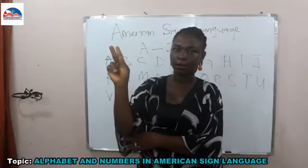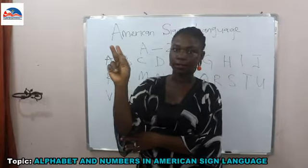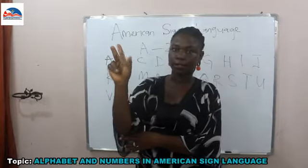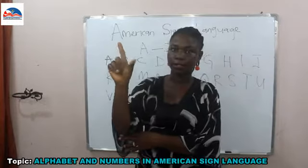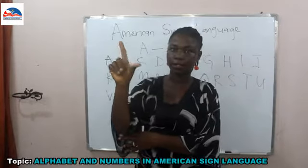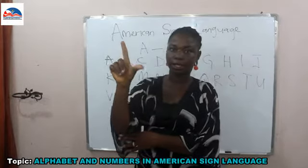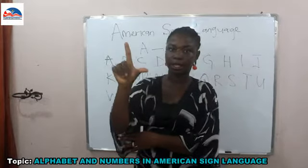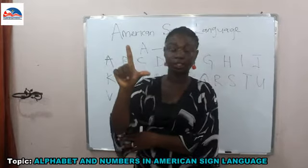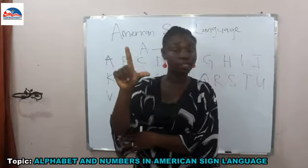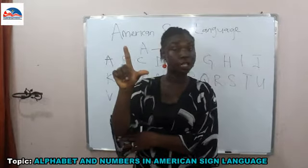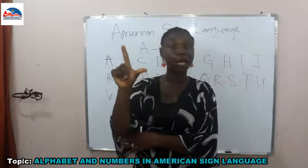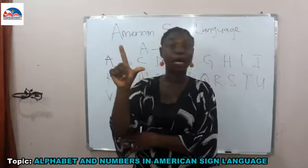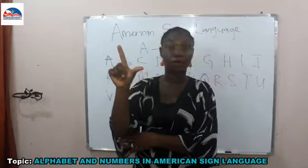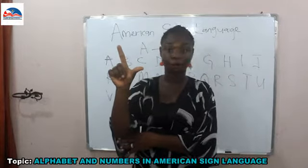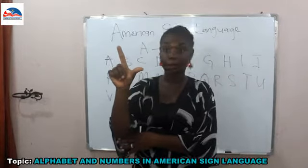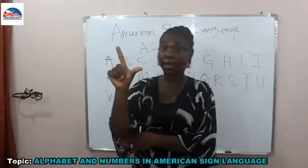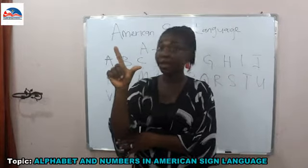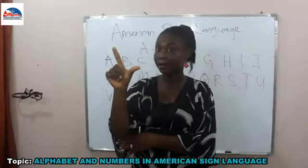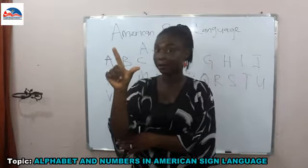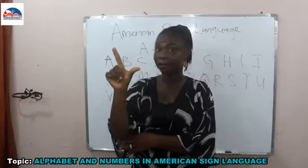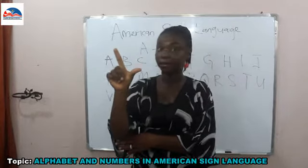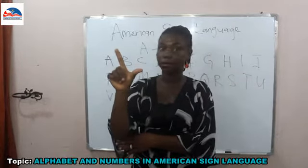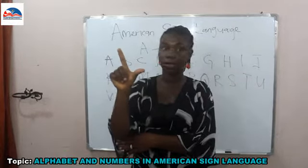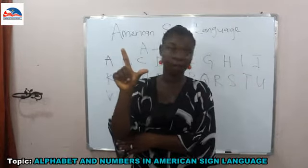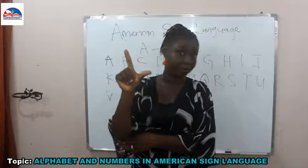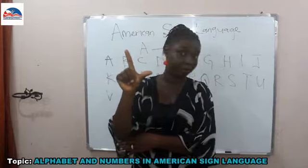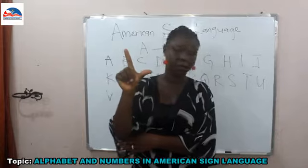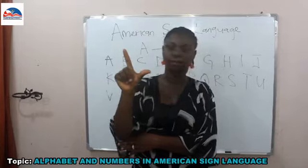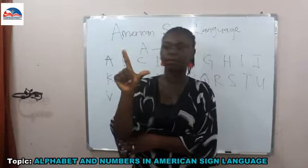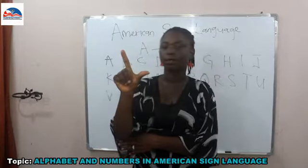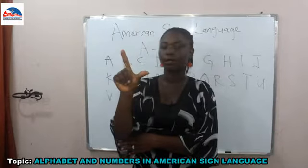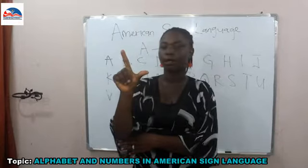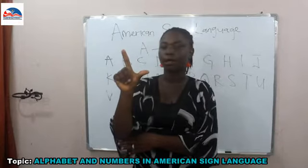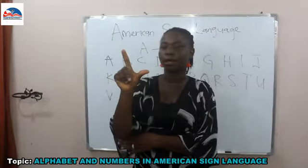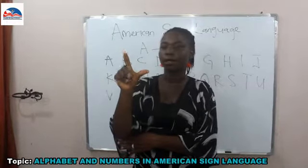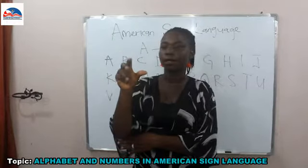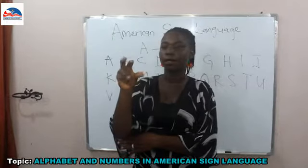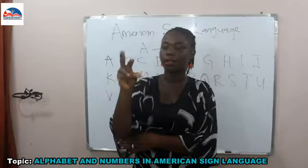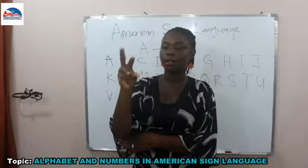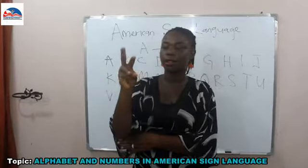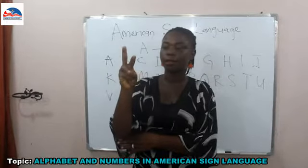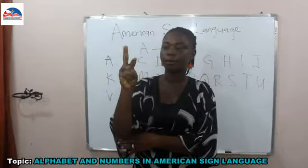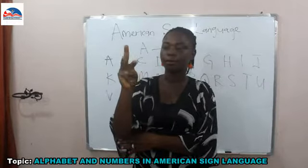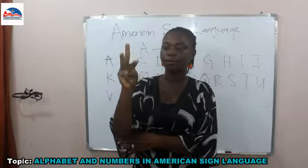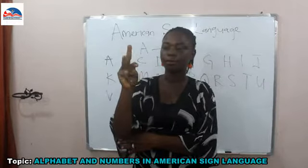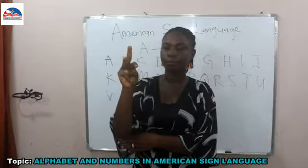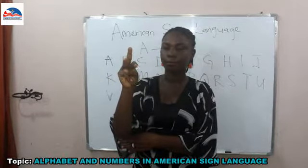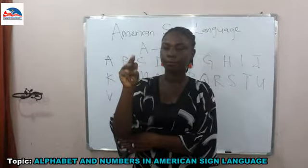This is A, just like our normal L in our alphabet. And this is M,